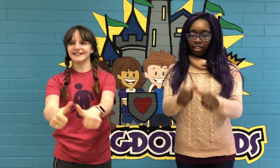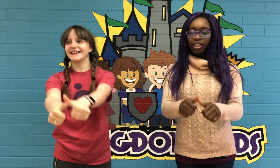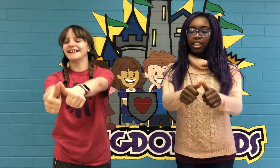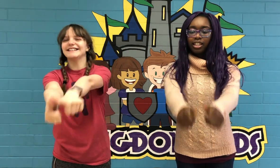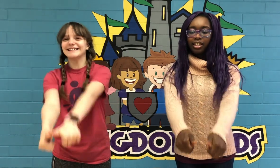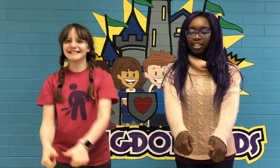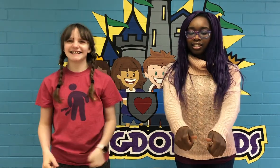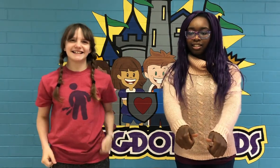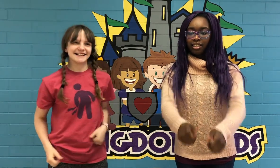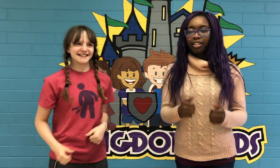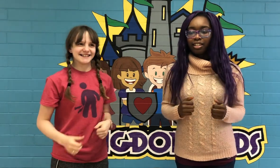faithfulness,